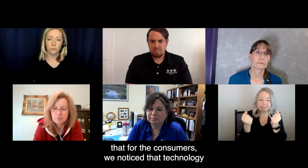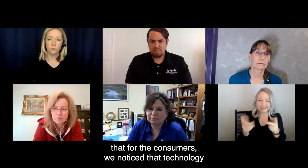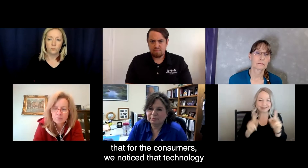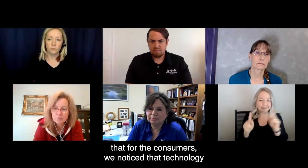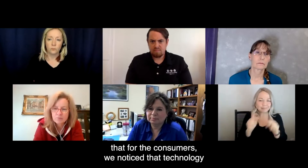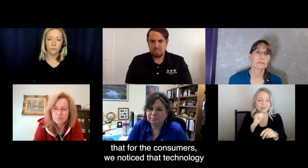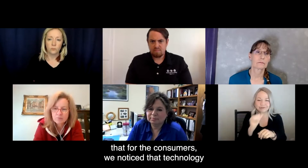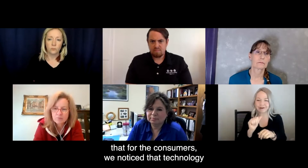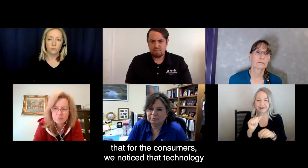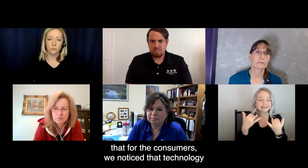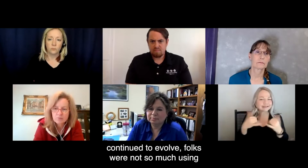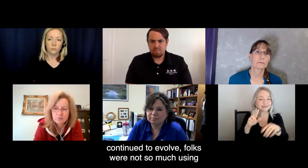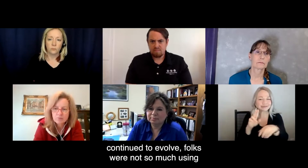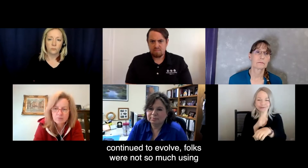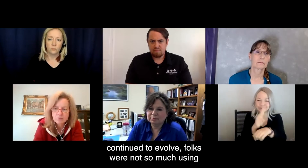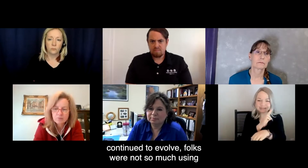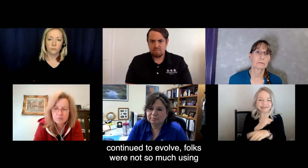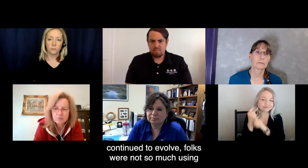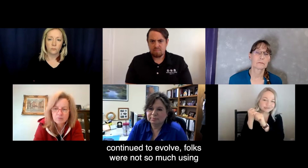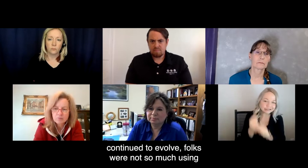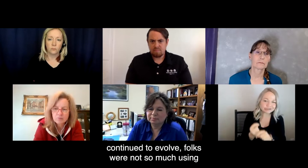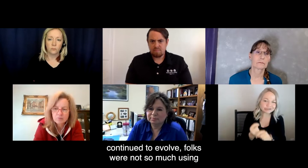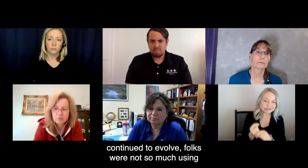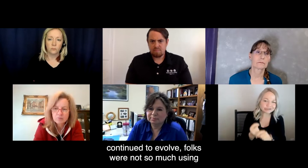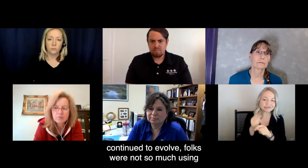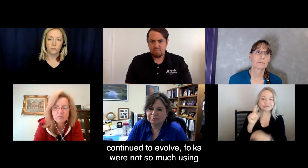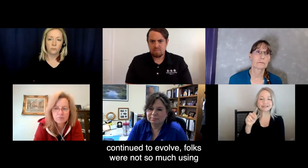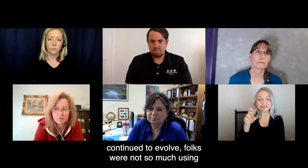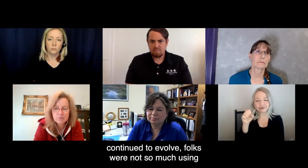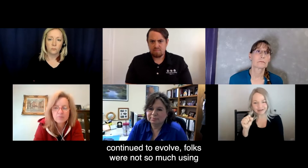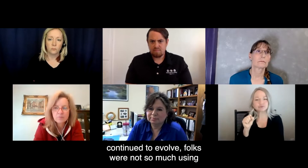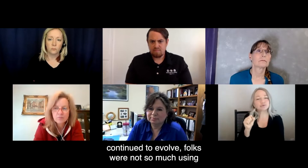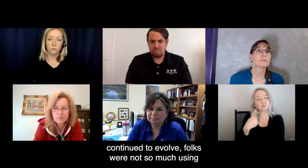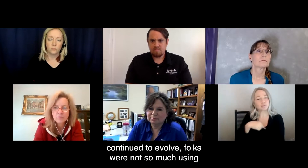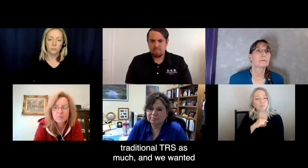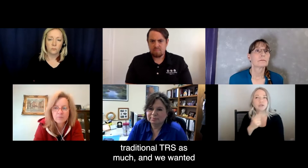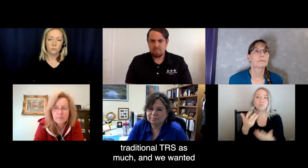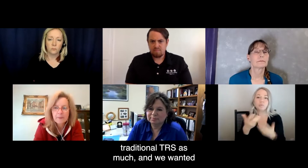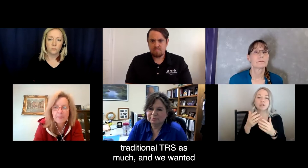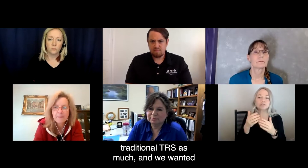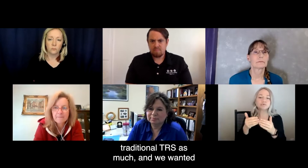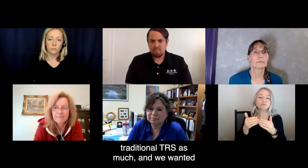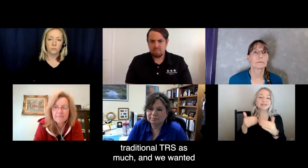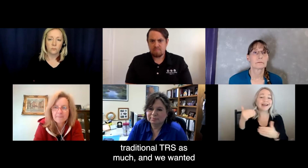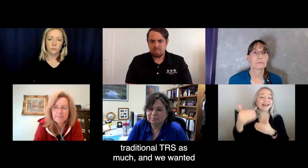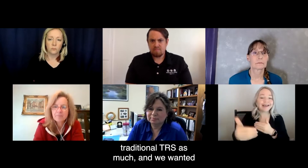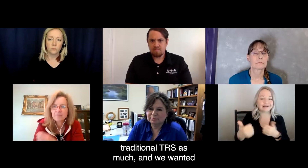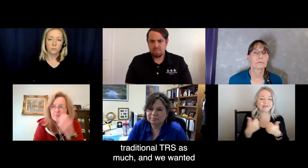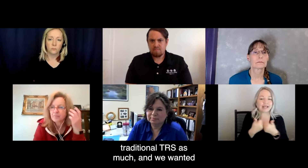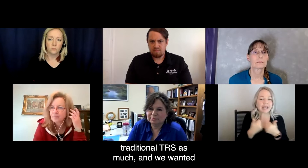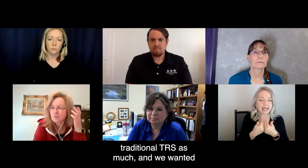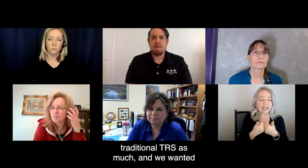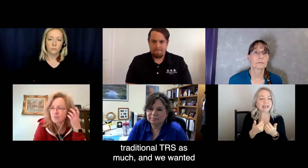we noticed that technology continued to evolve. Folks were not so much using traditional TRS as